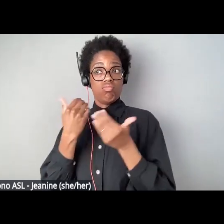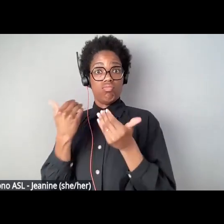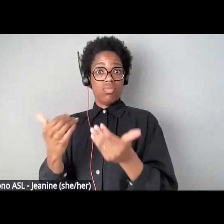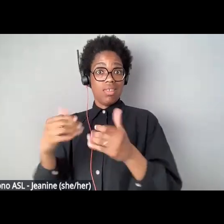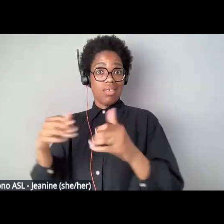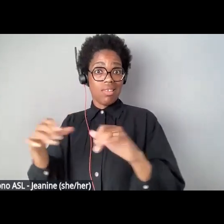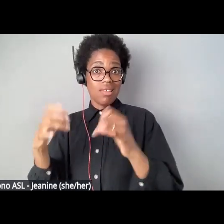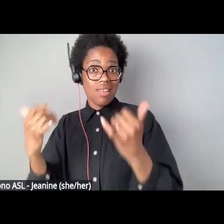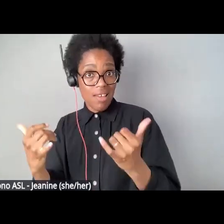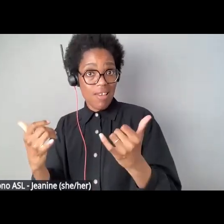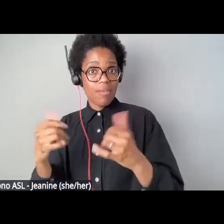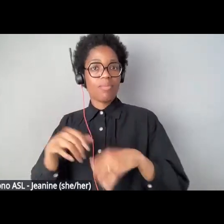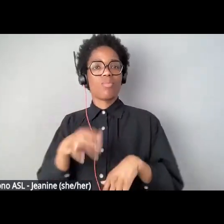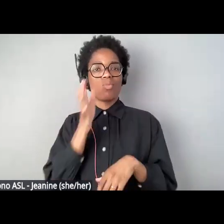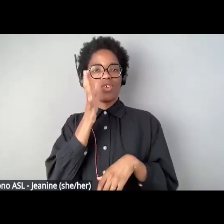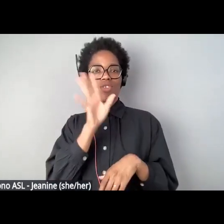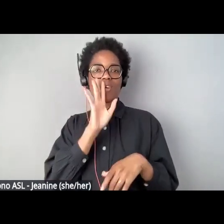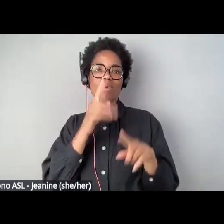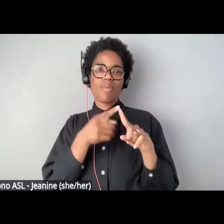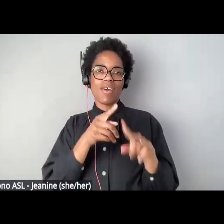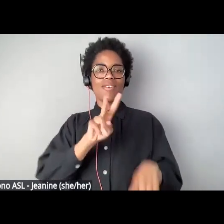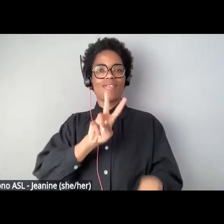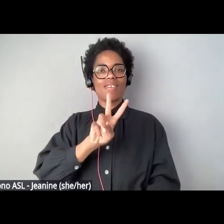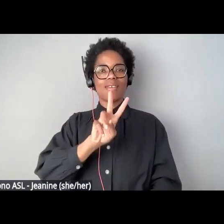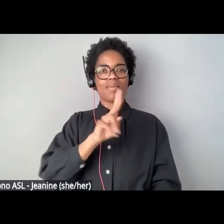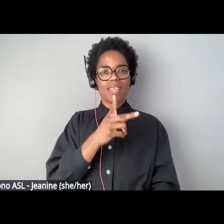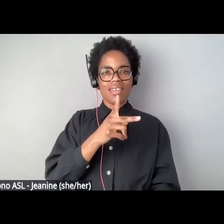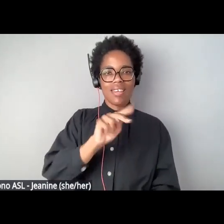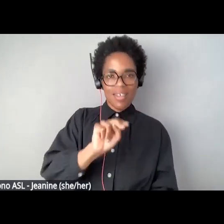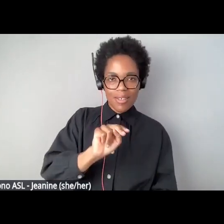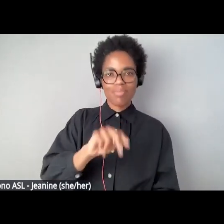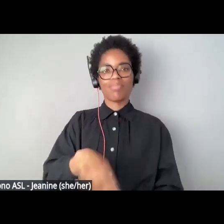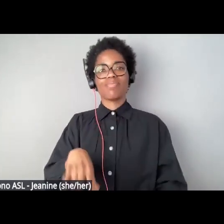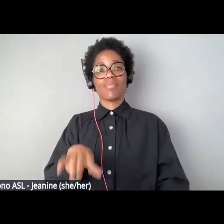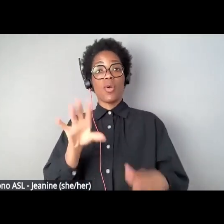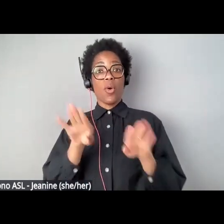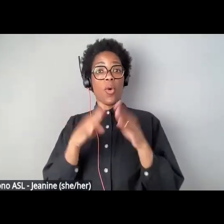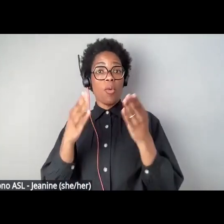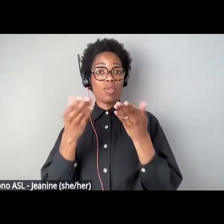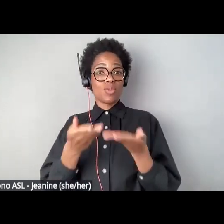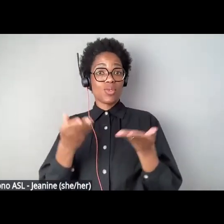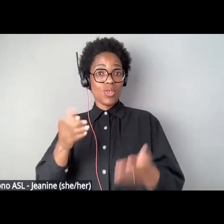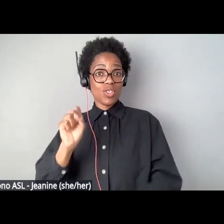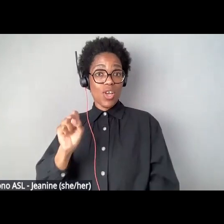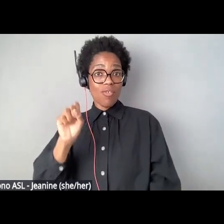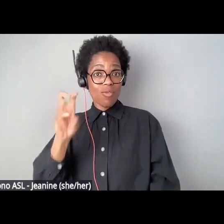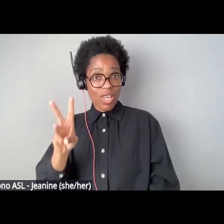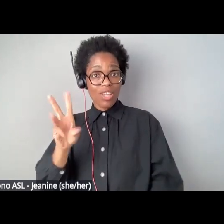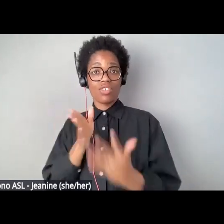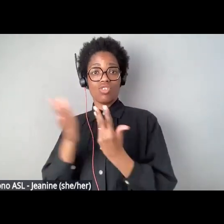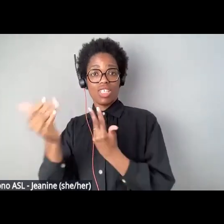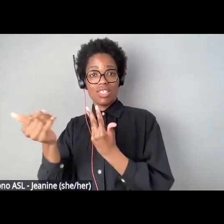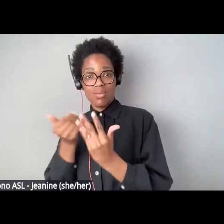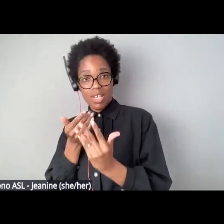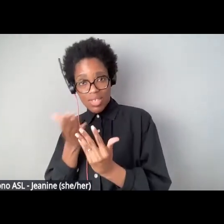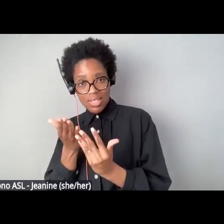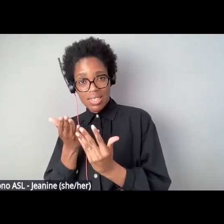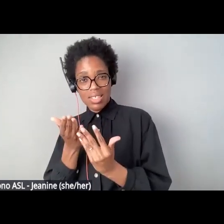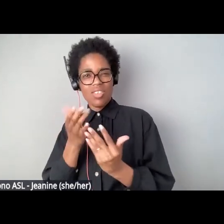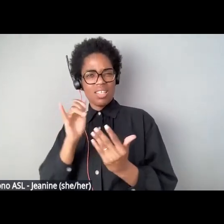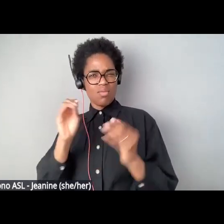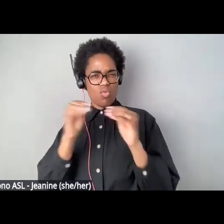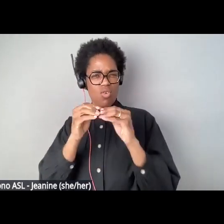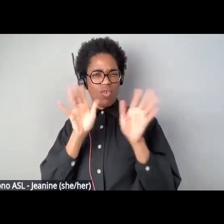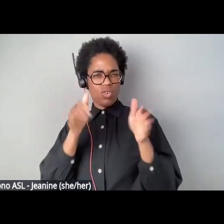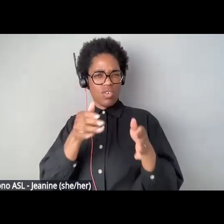protectors. We'll talk about open source software and transparency. And then we'll talk a little bit about switching from privacy into security and steps